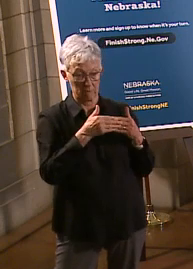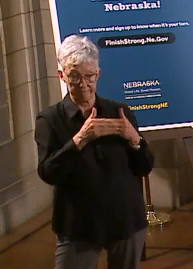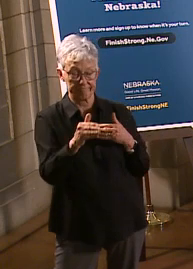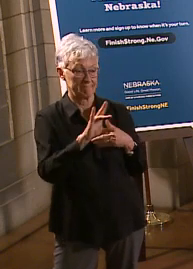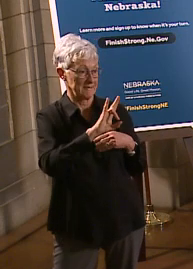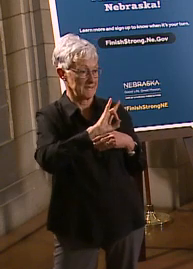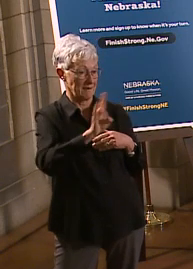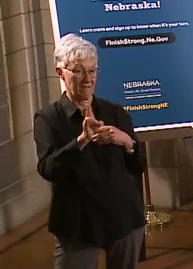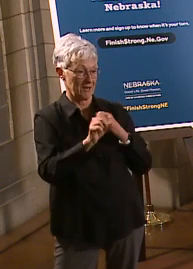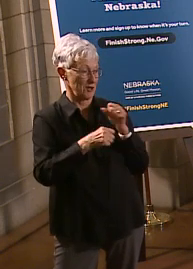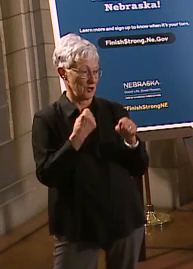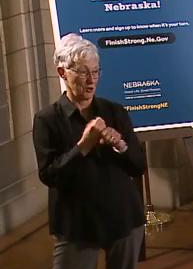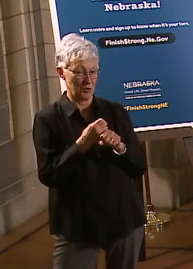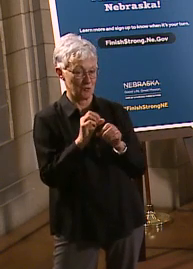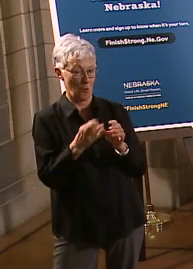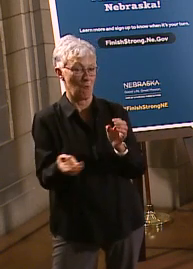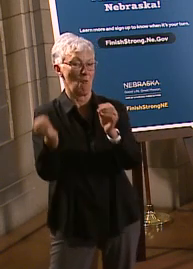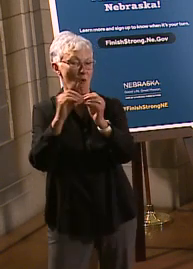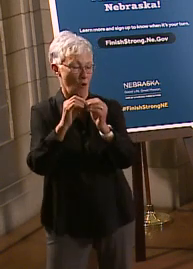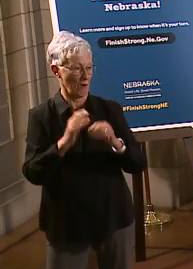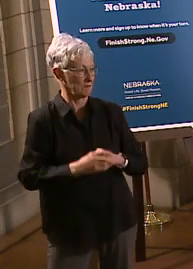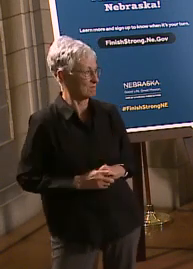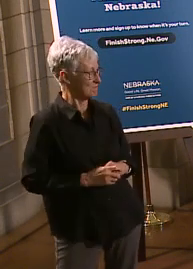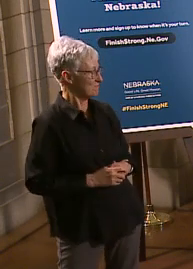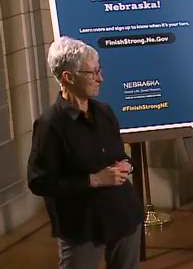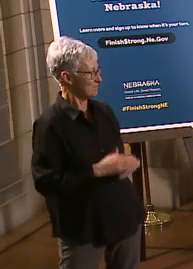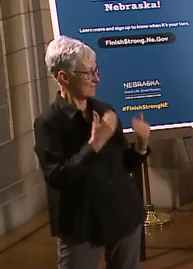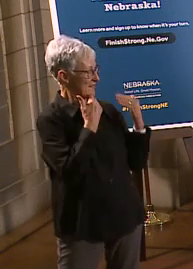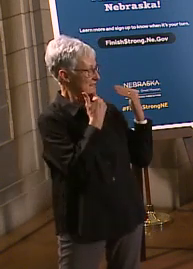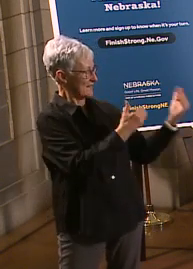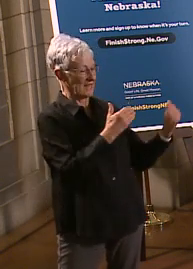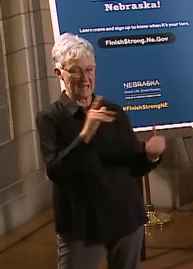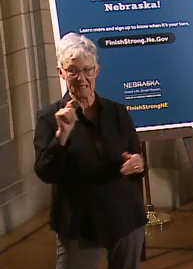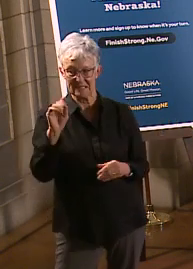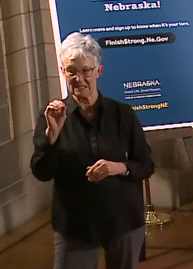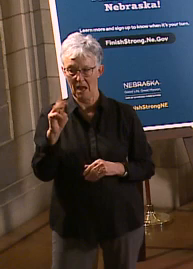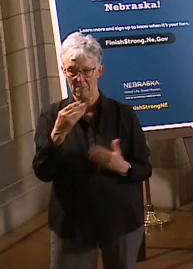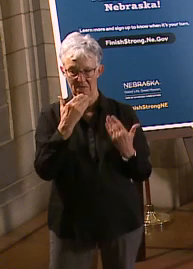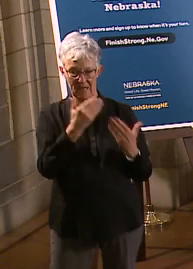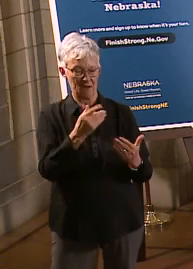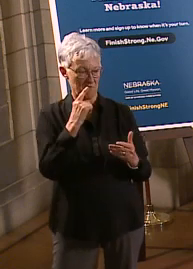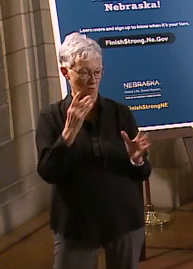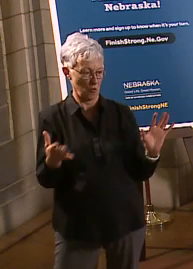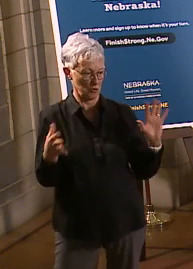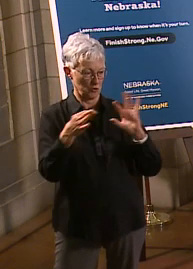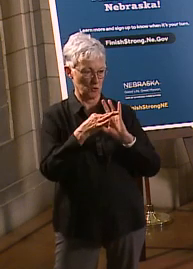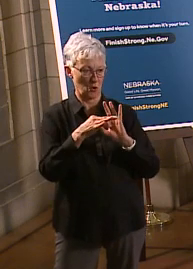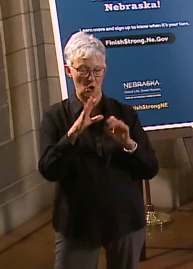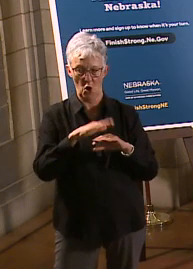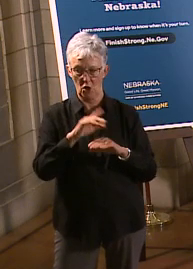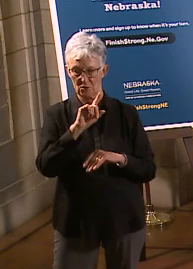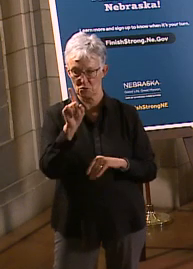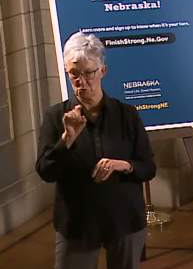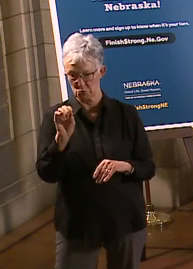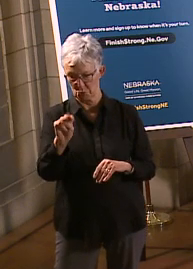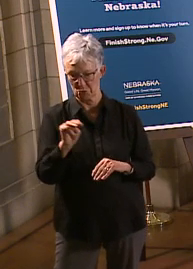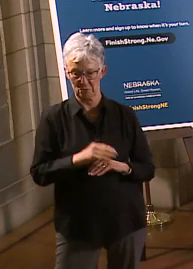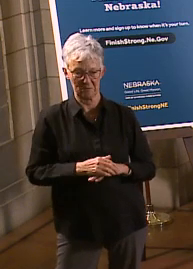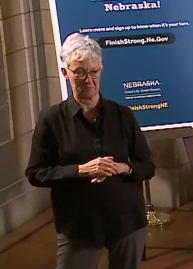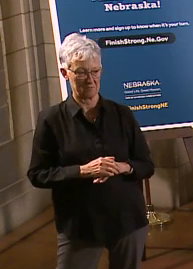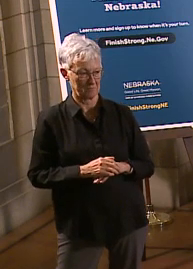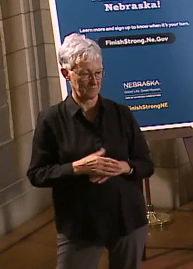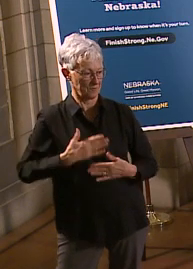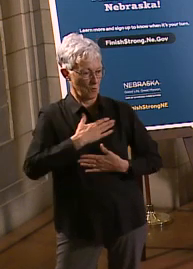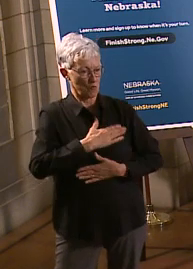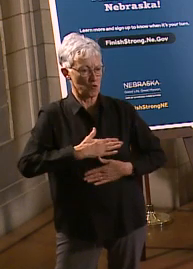ahead. Great. Well, hey, thank you very much, Tom, and thank you very much for joining us by Zoom today. And we appreciate,